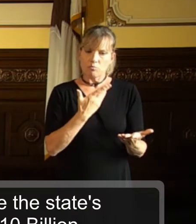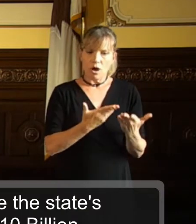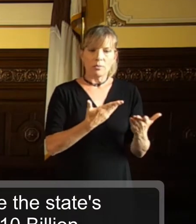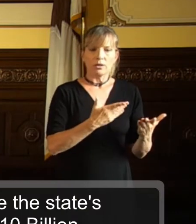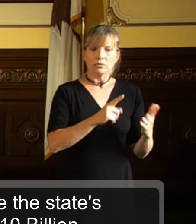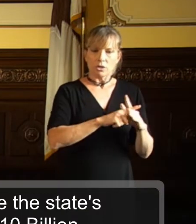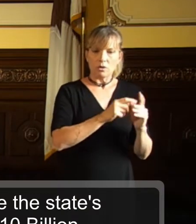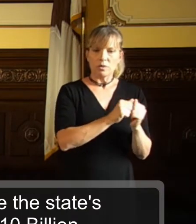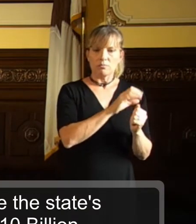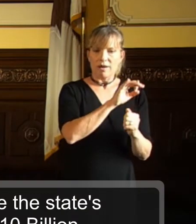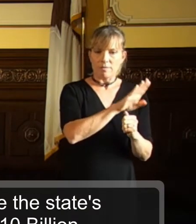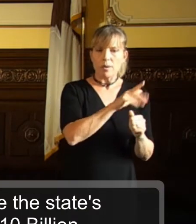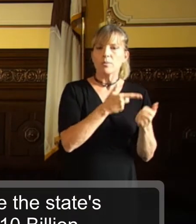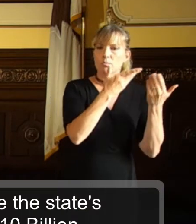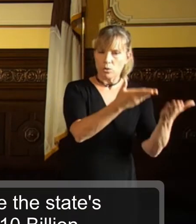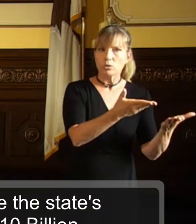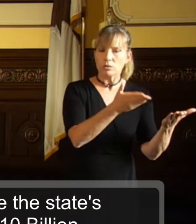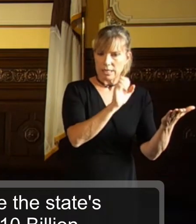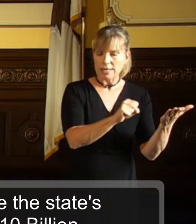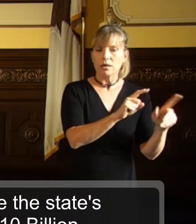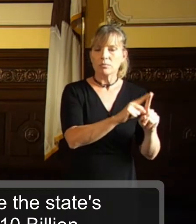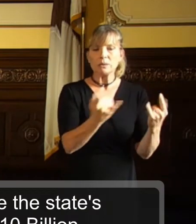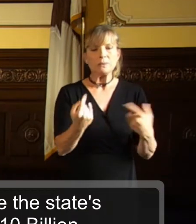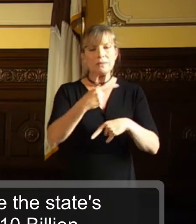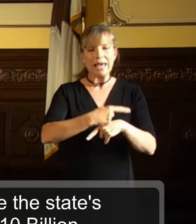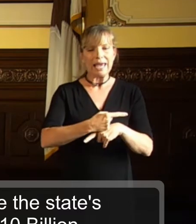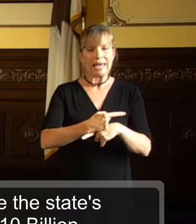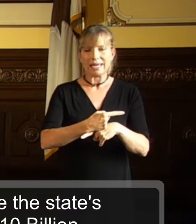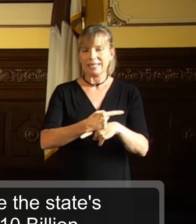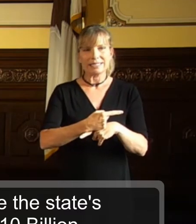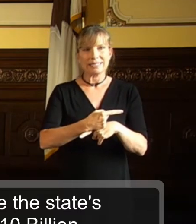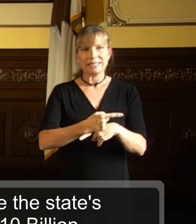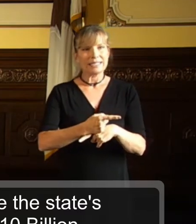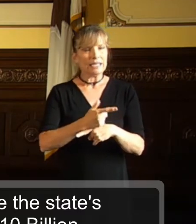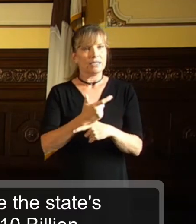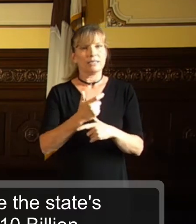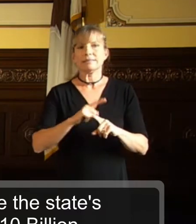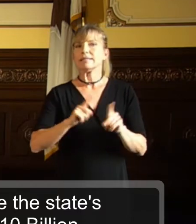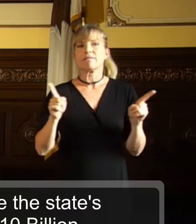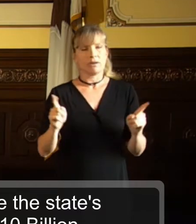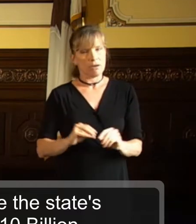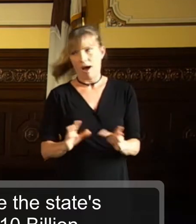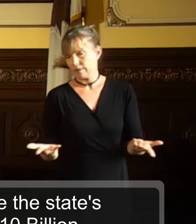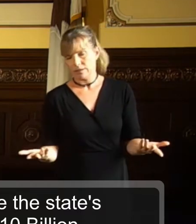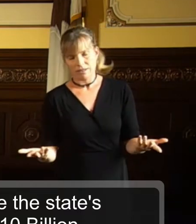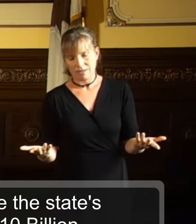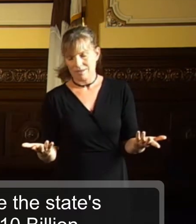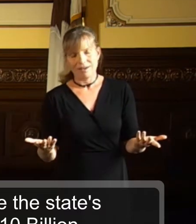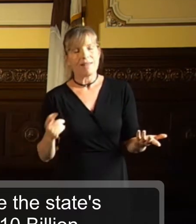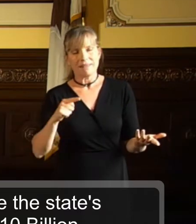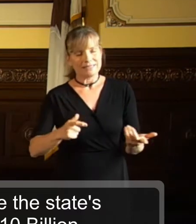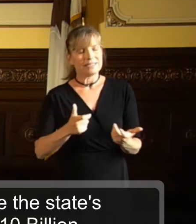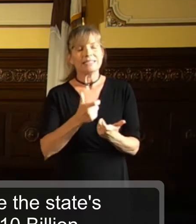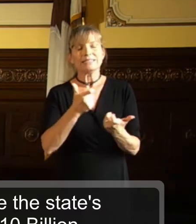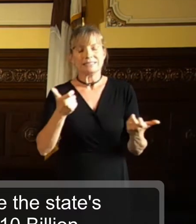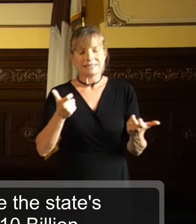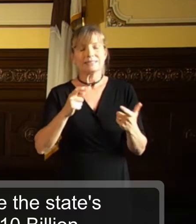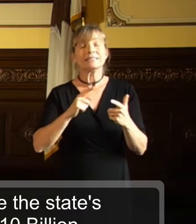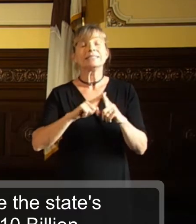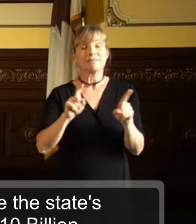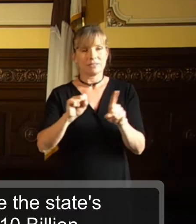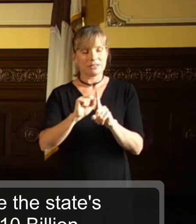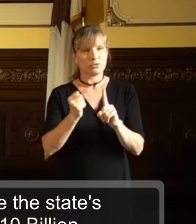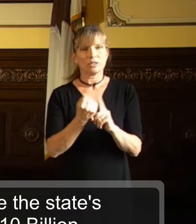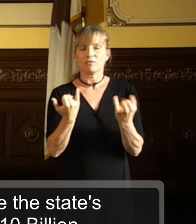February proposed, but today is much different. I mean, obviously, we are in a much different situation